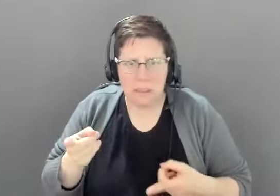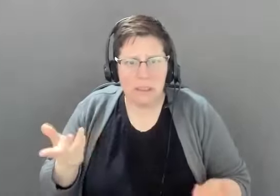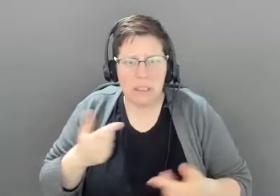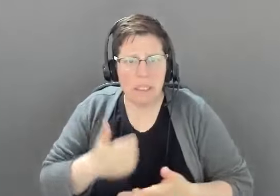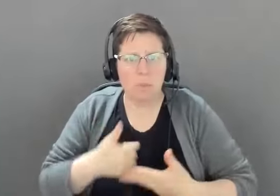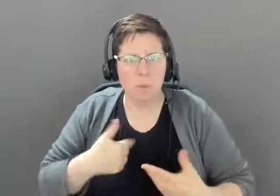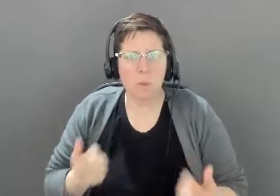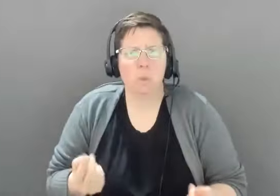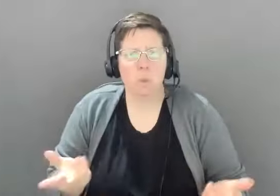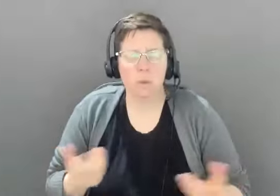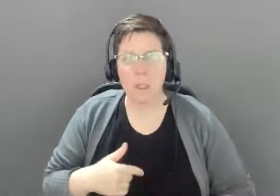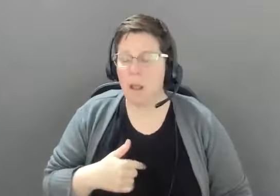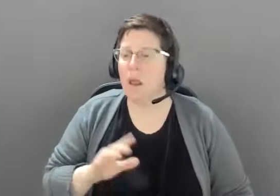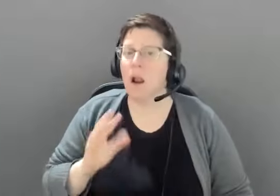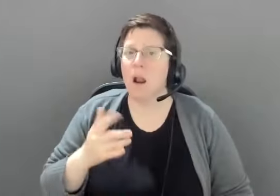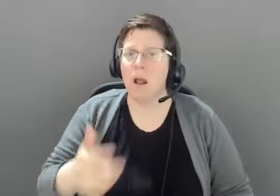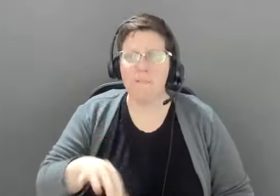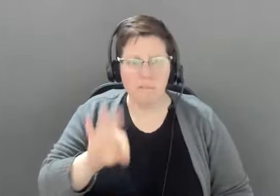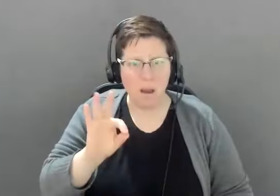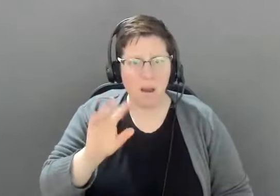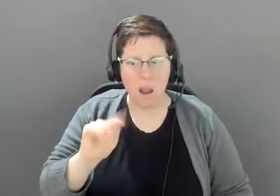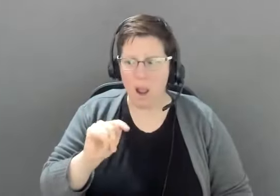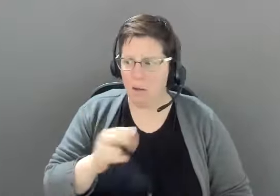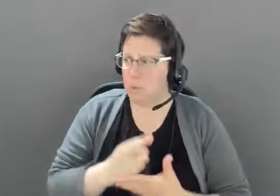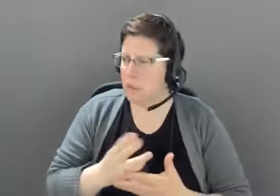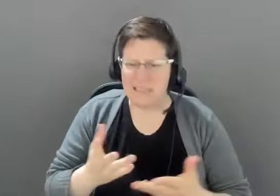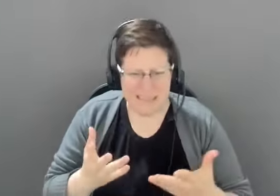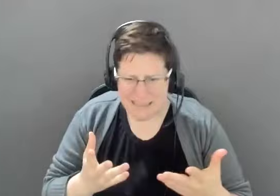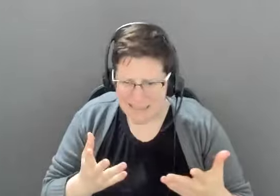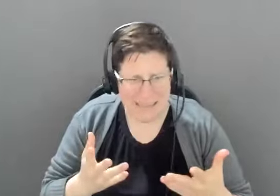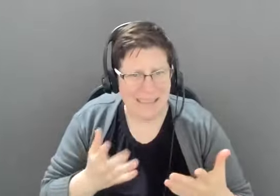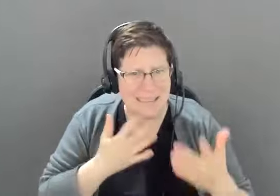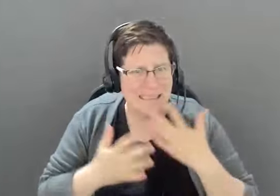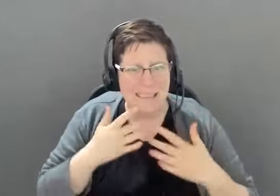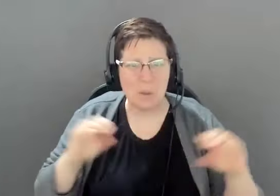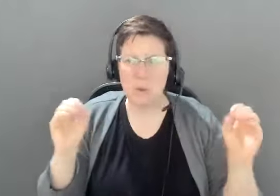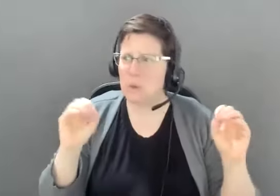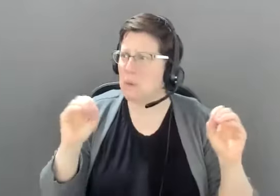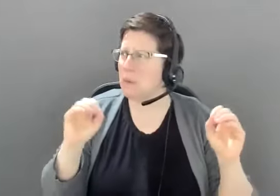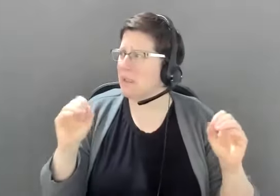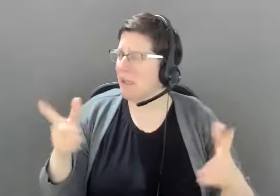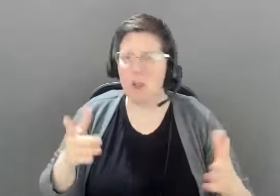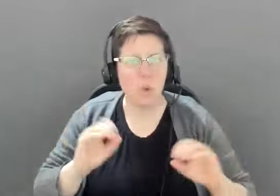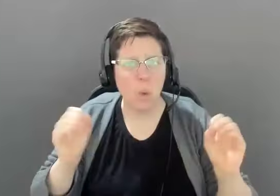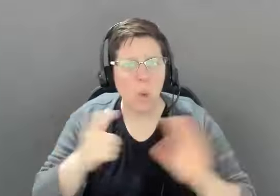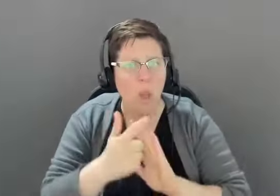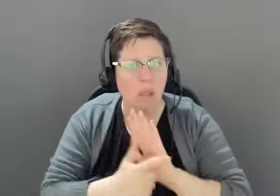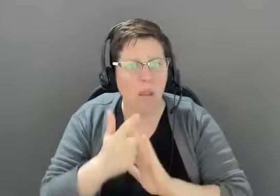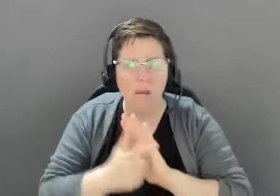after finding out that there were little resources, that there were no legal clinics that could help me, there was no information that existed